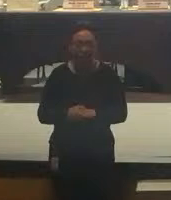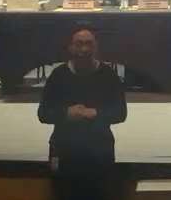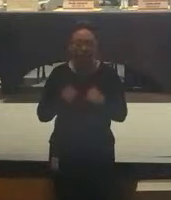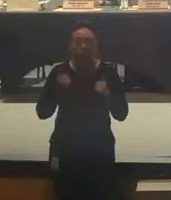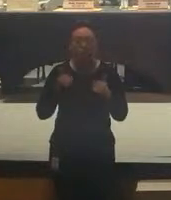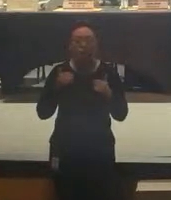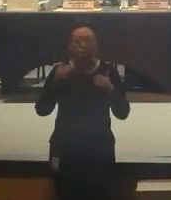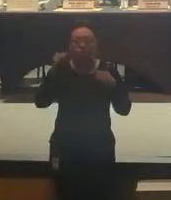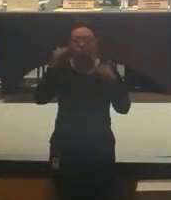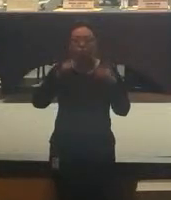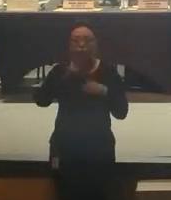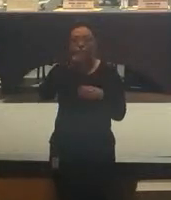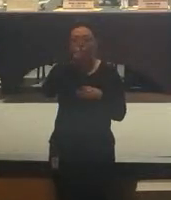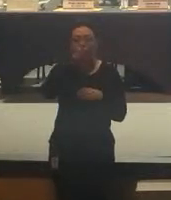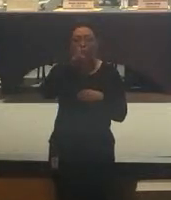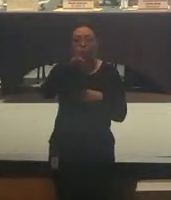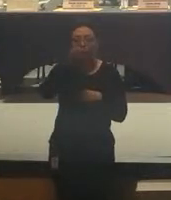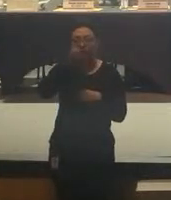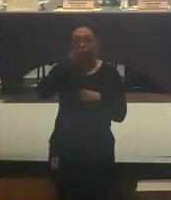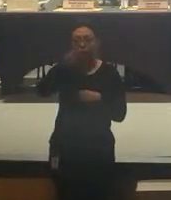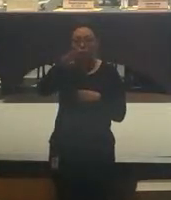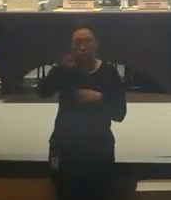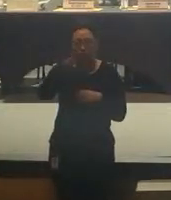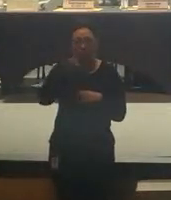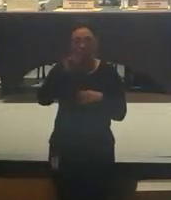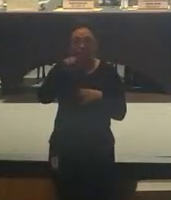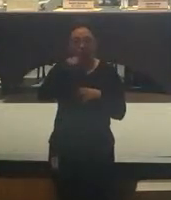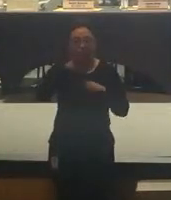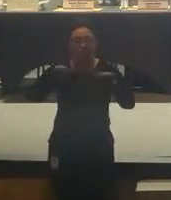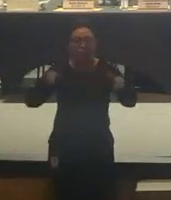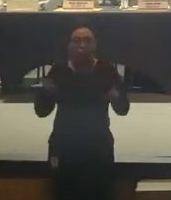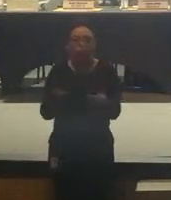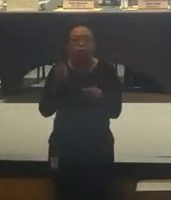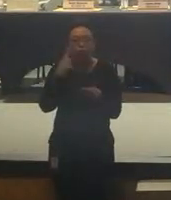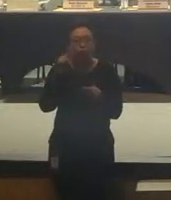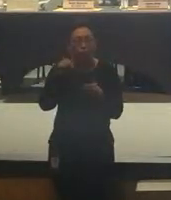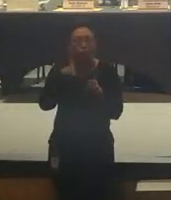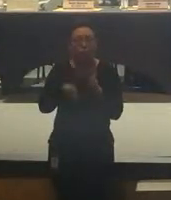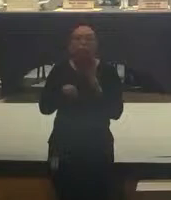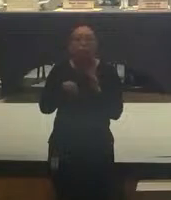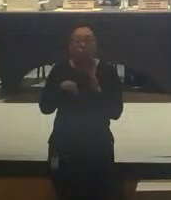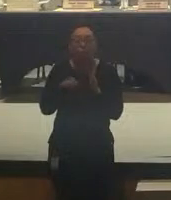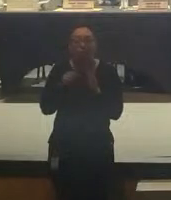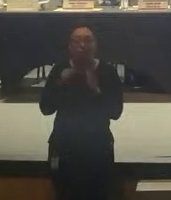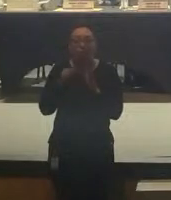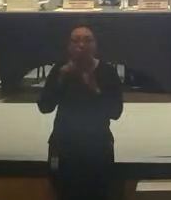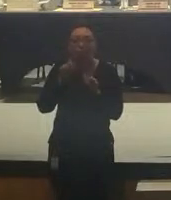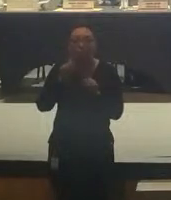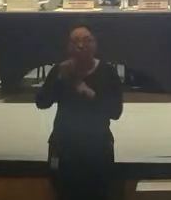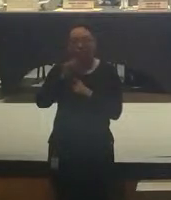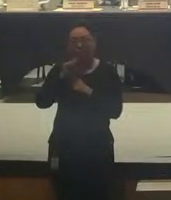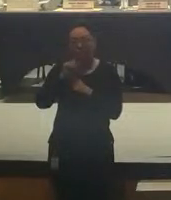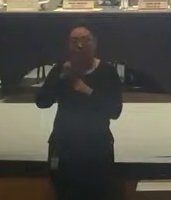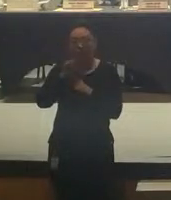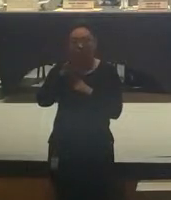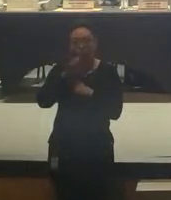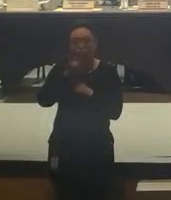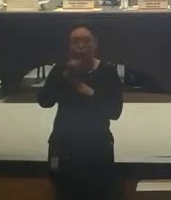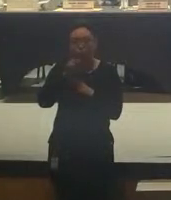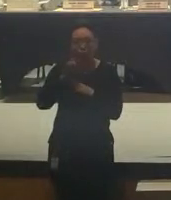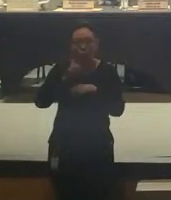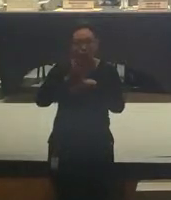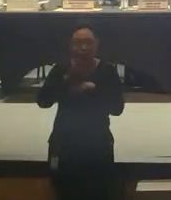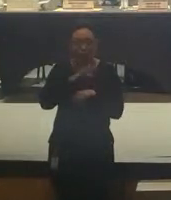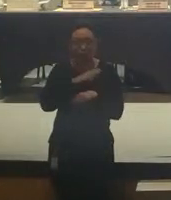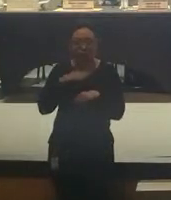Moving on to 2.01. This is the introduction to the agenda, to the Attendance Zone Advisory Commission.